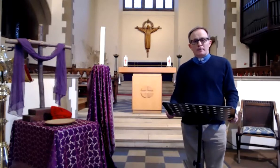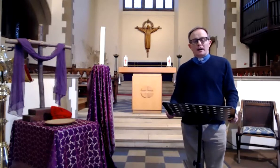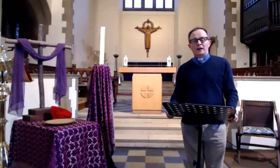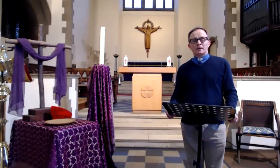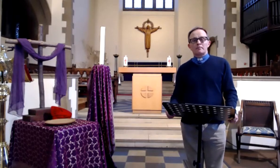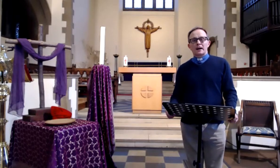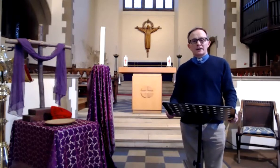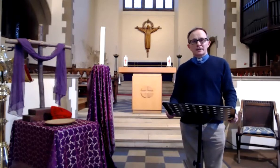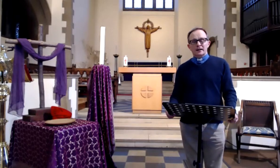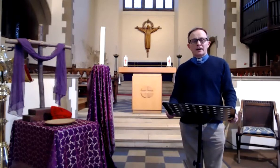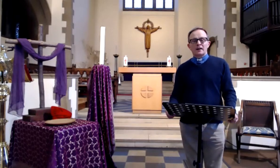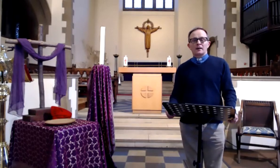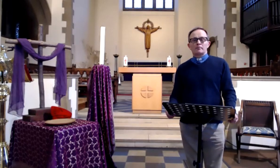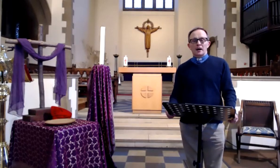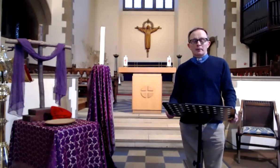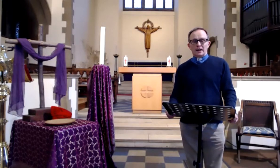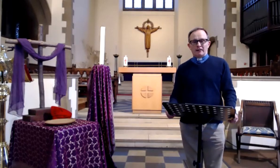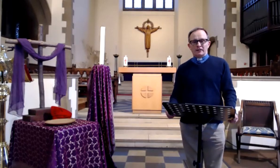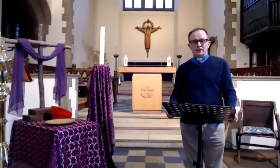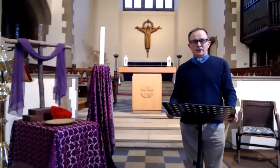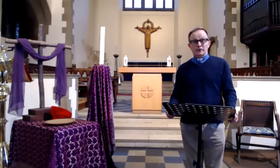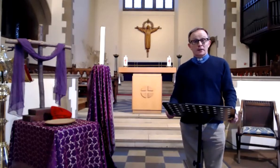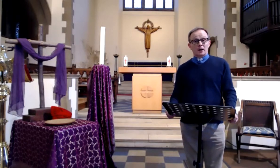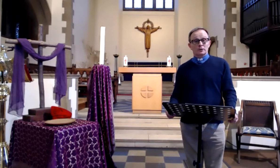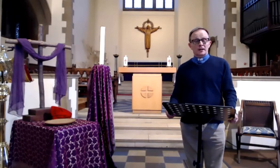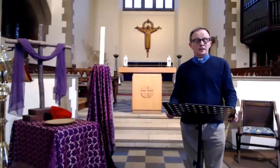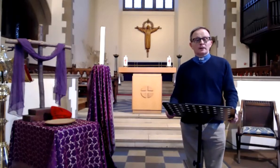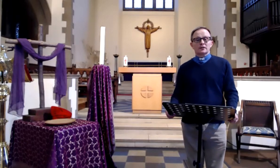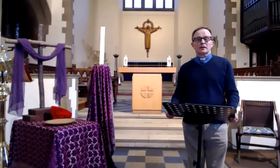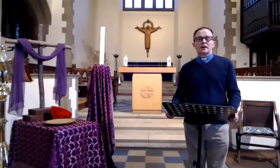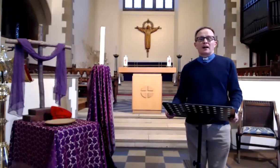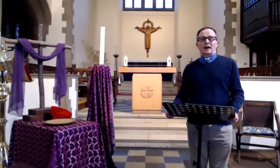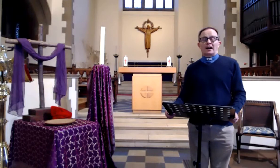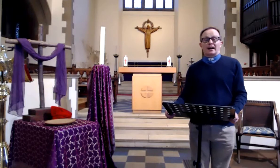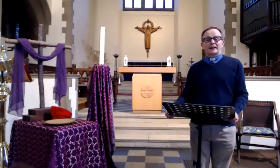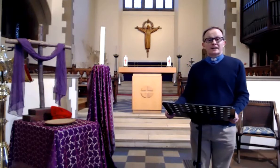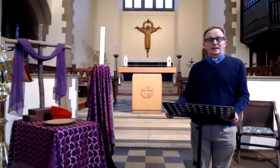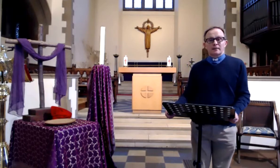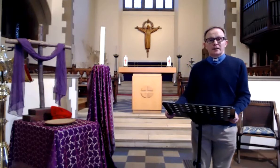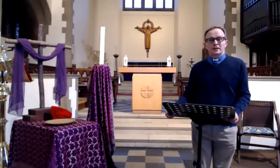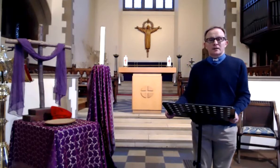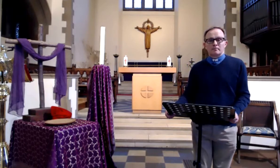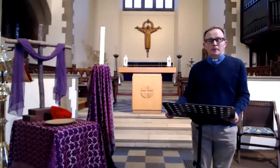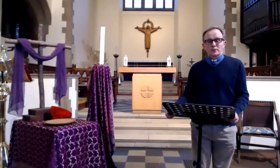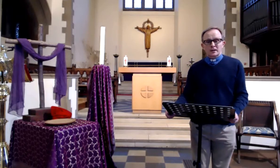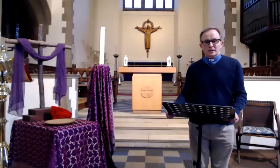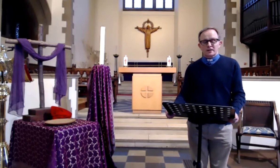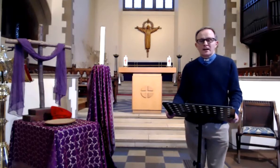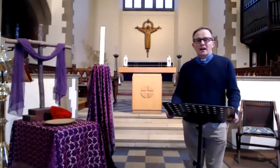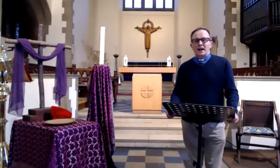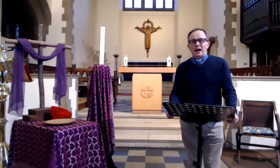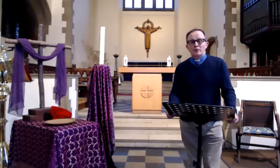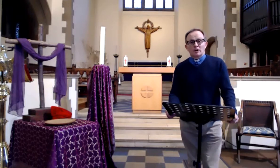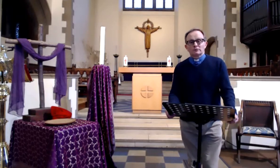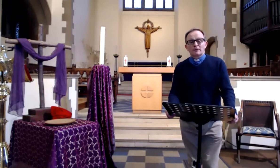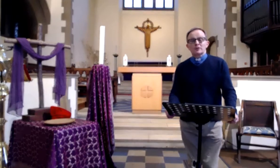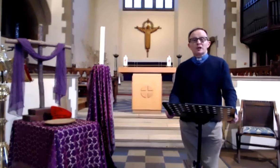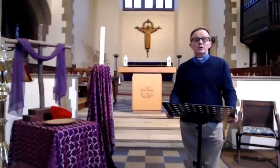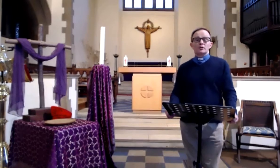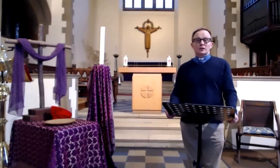an amazing Bible character from the Old Testament, and his name is Moses. And we've got Reverend June joining